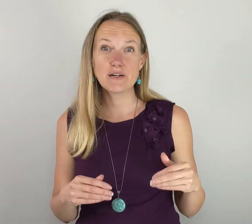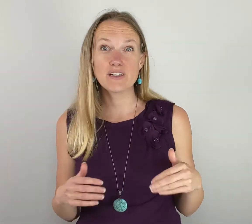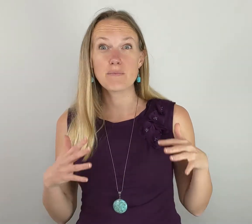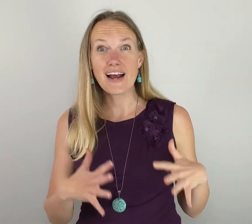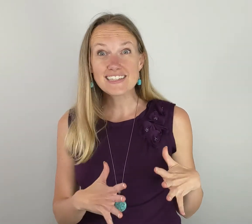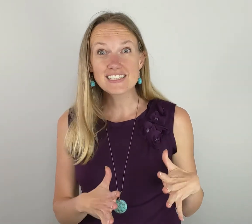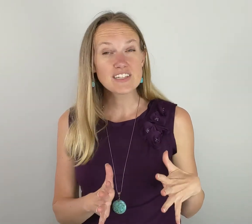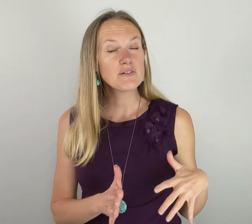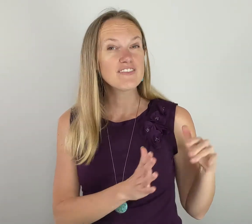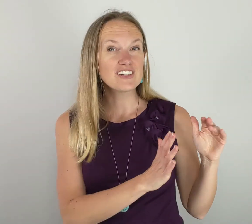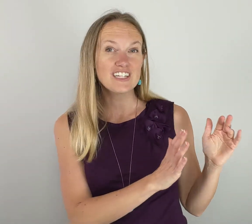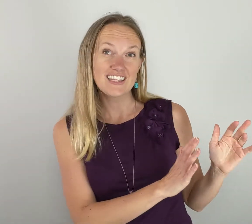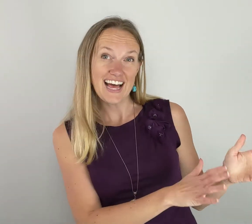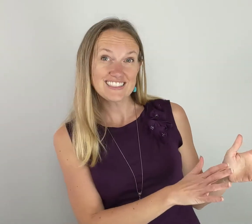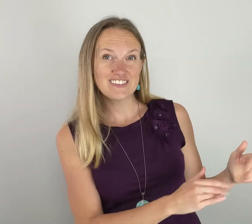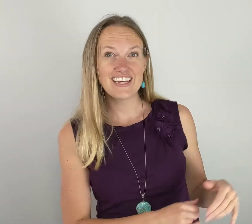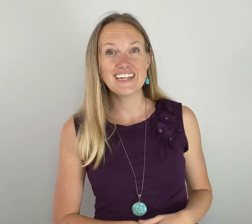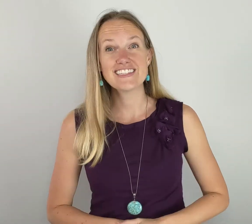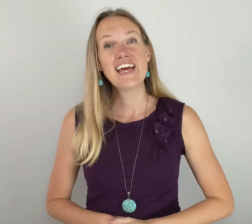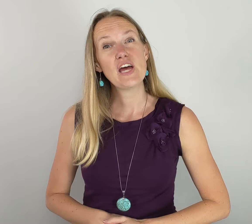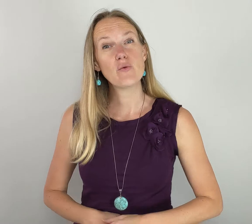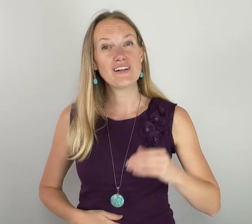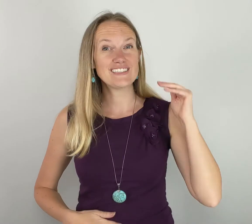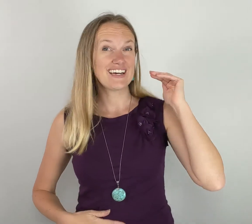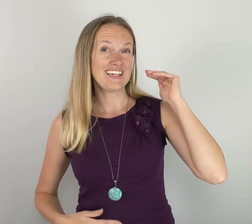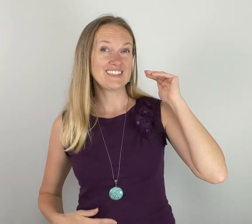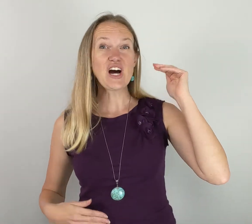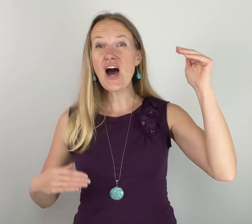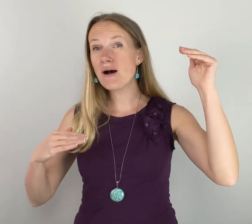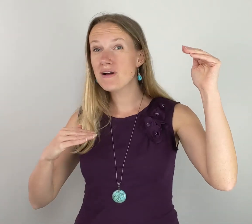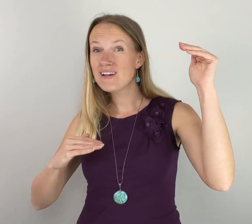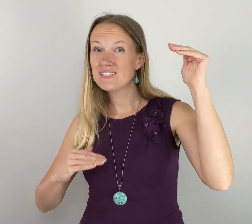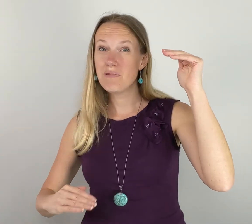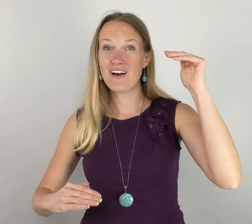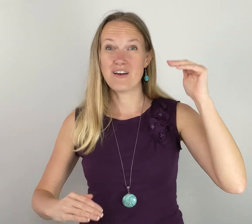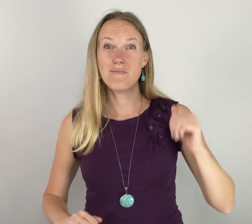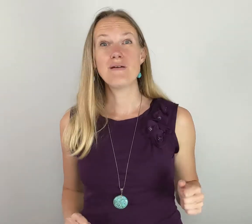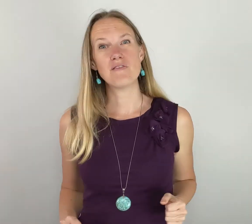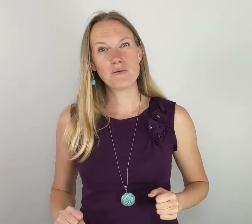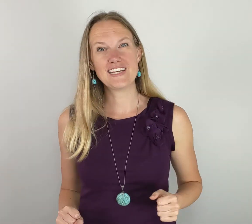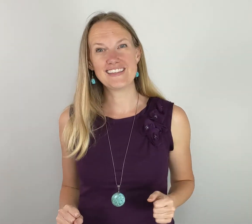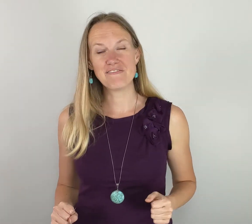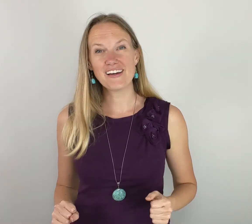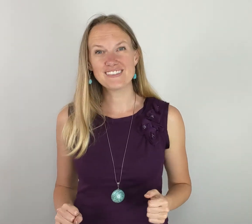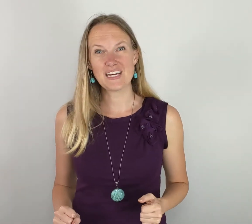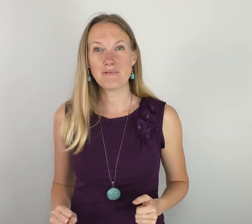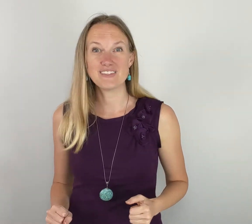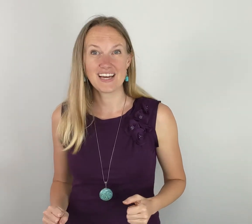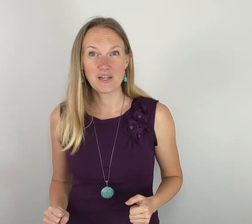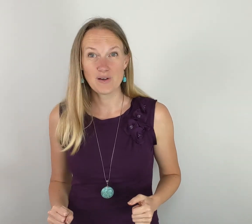we're going to practice everything we've learned in the last 2 days, and we're going to sign it top to bottom before we take that final step of signing with